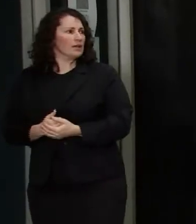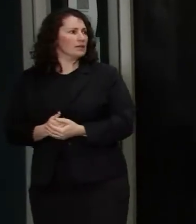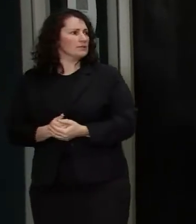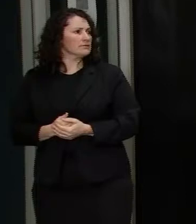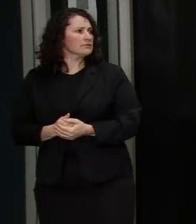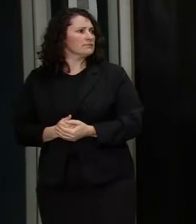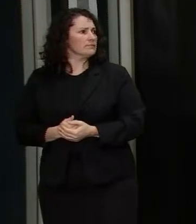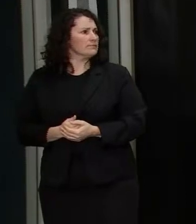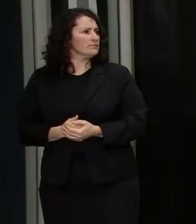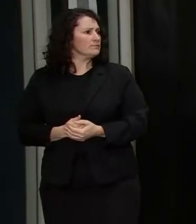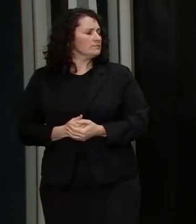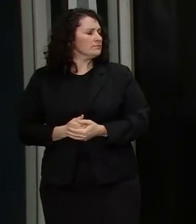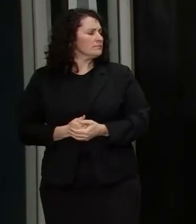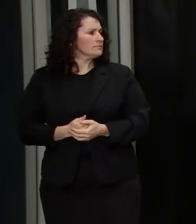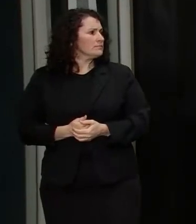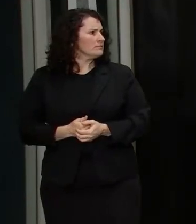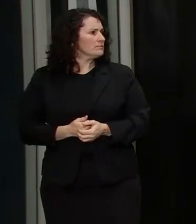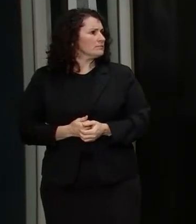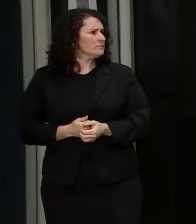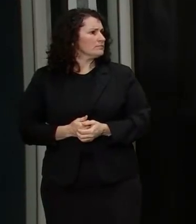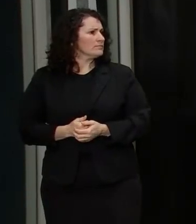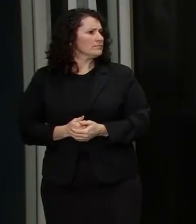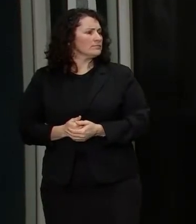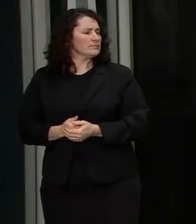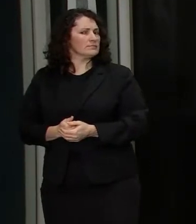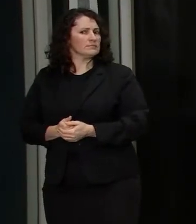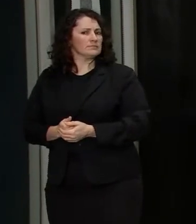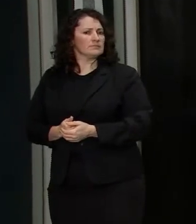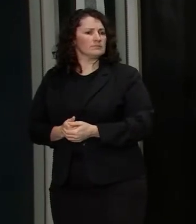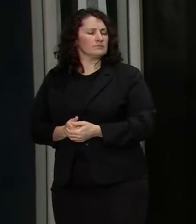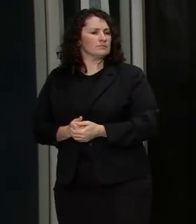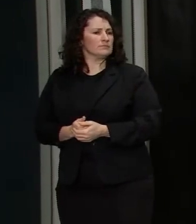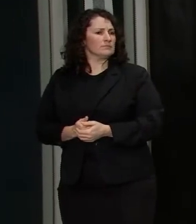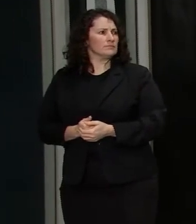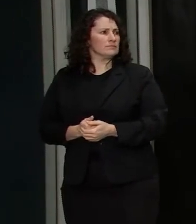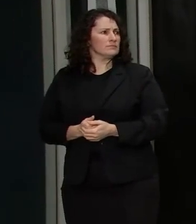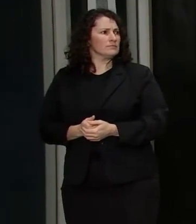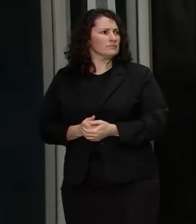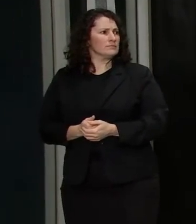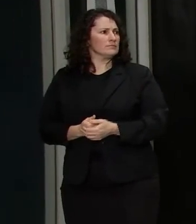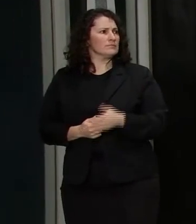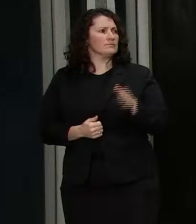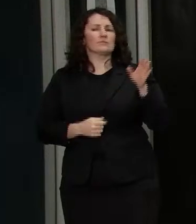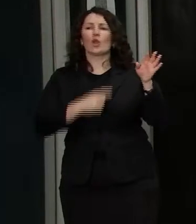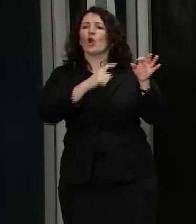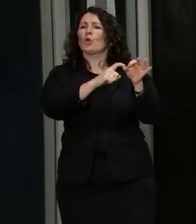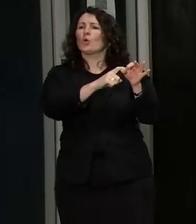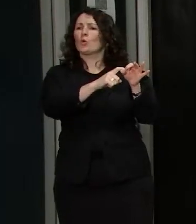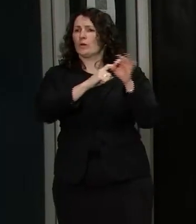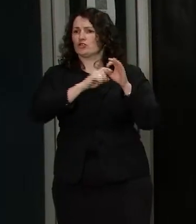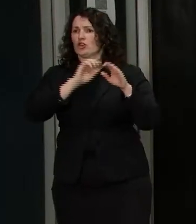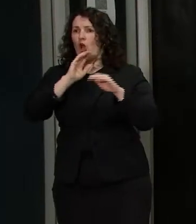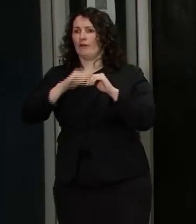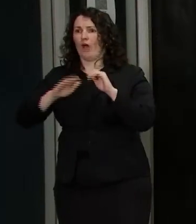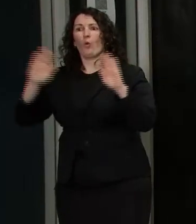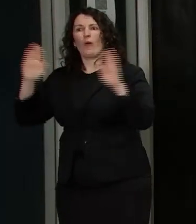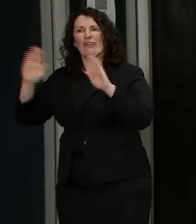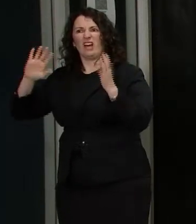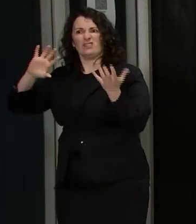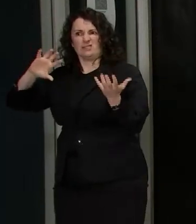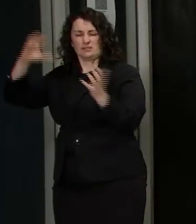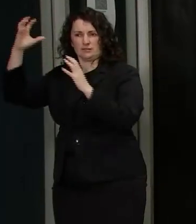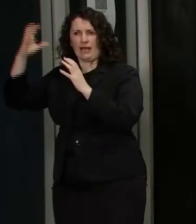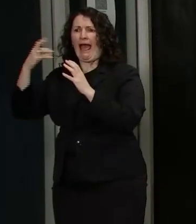Tim, you've obviously got resources coming in. I understand Surf Life Saving have been even helping in Gippsland. Is there